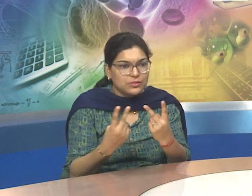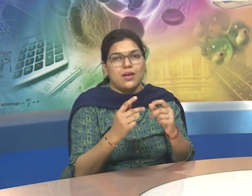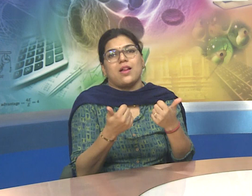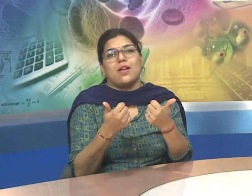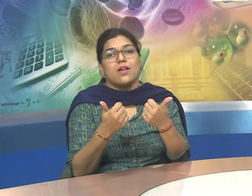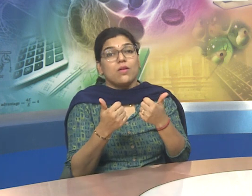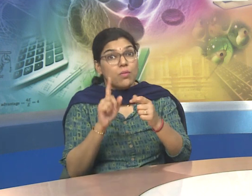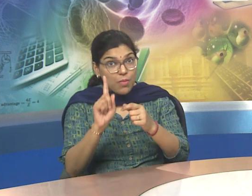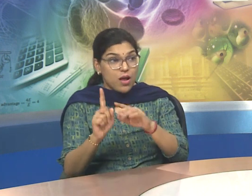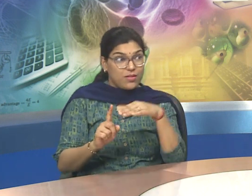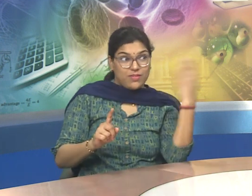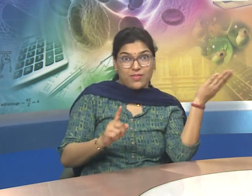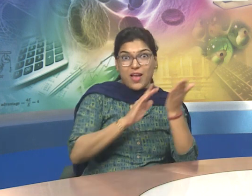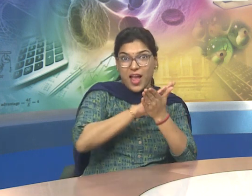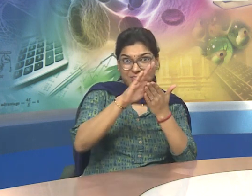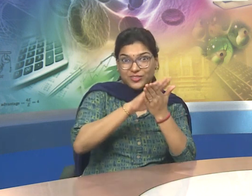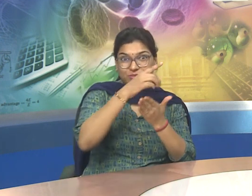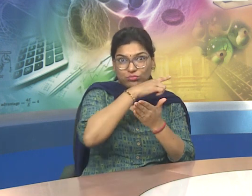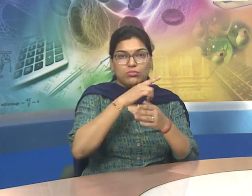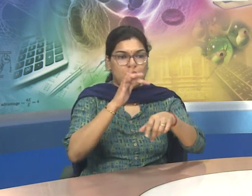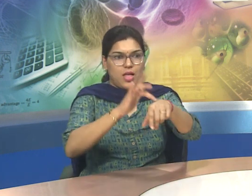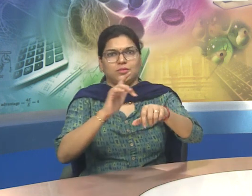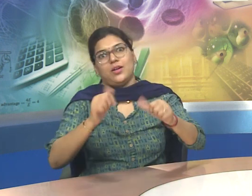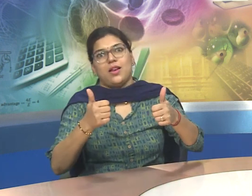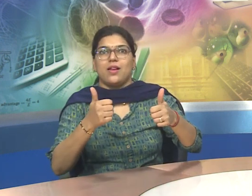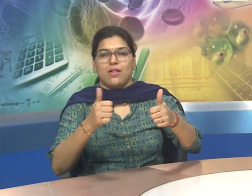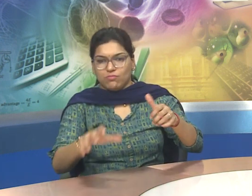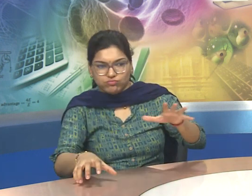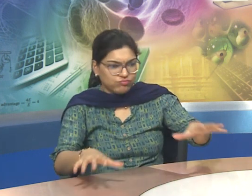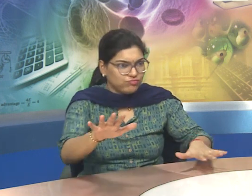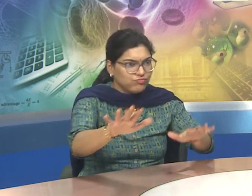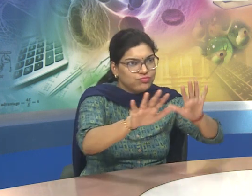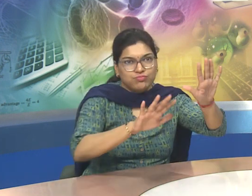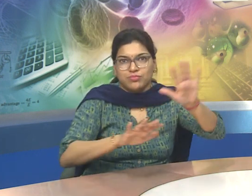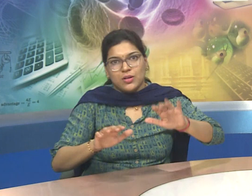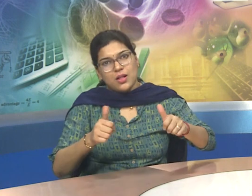software. We can only see them. We cannot touch them.